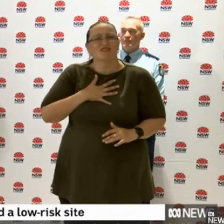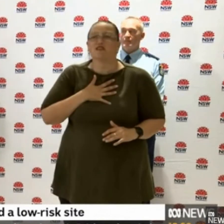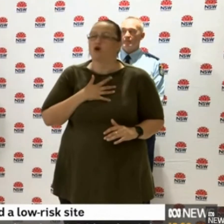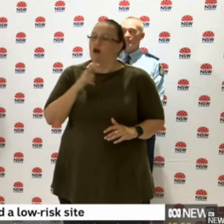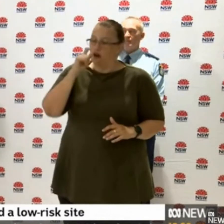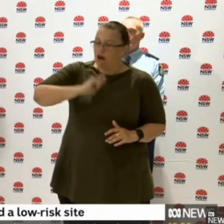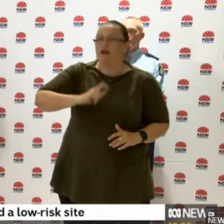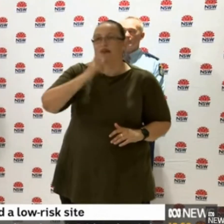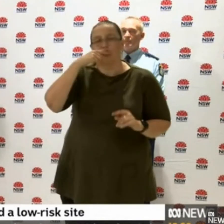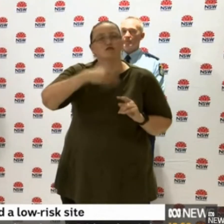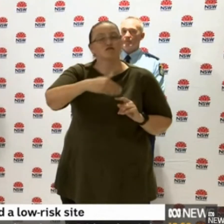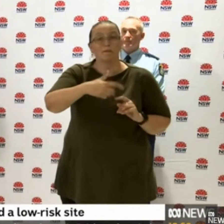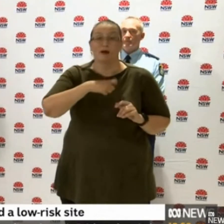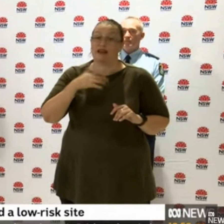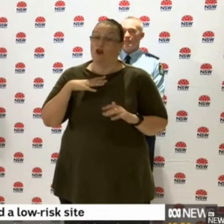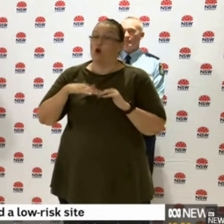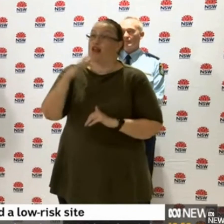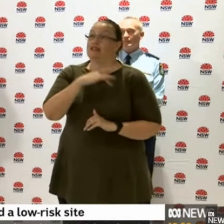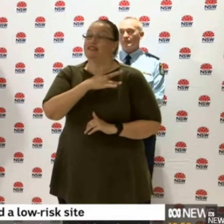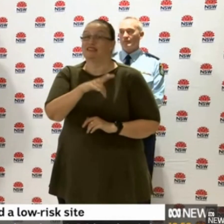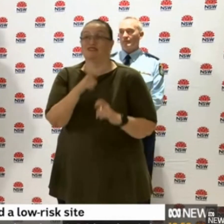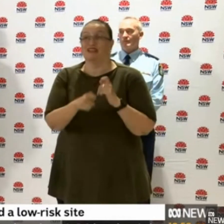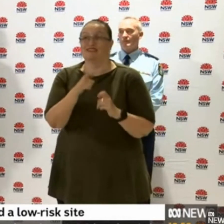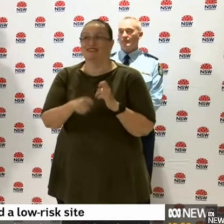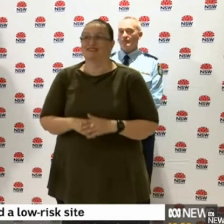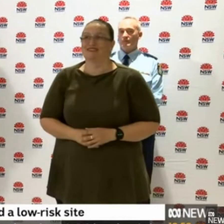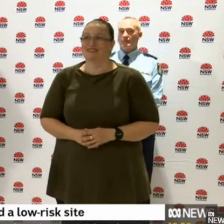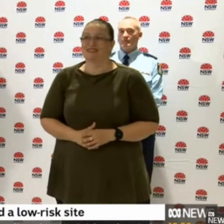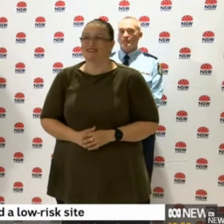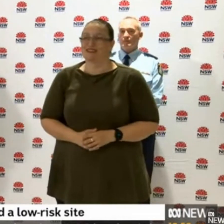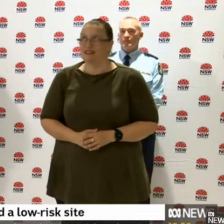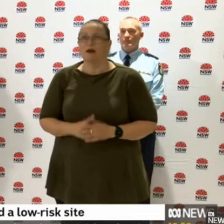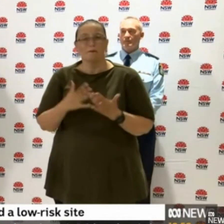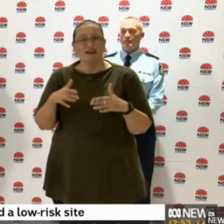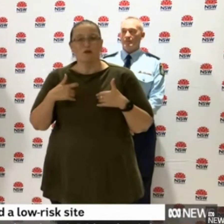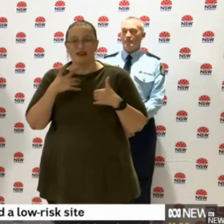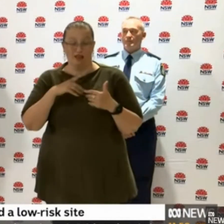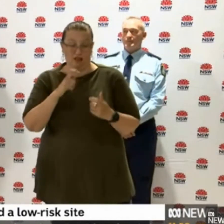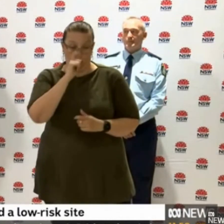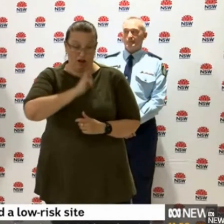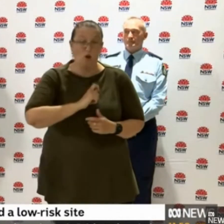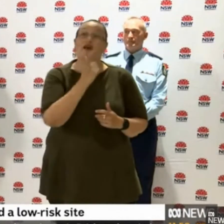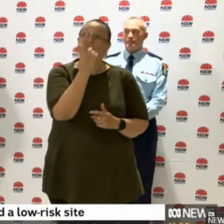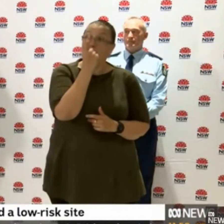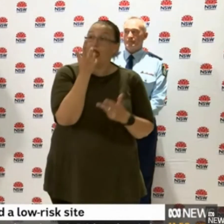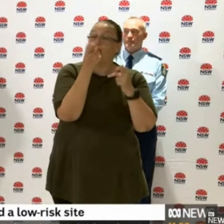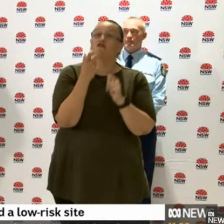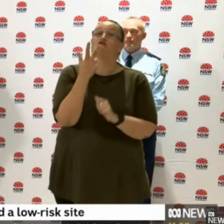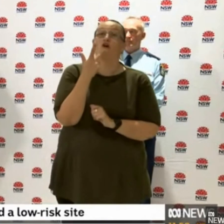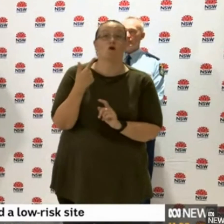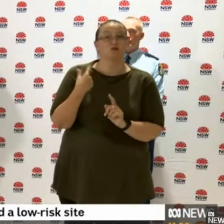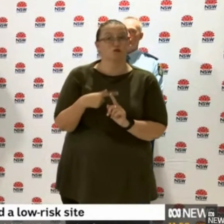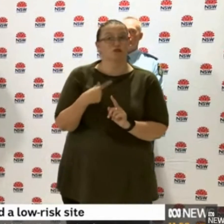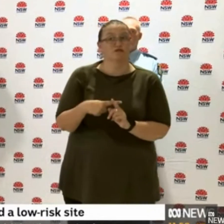that, we have to then validate the test because we've set it so that we do expect to get false positive salivary